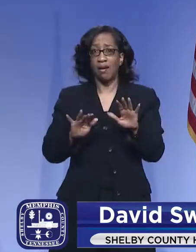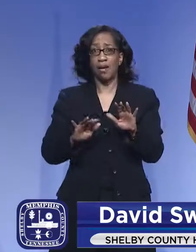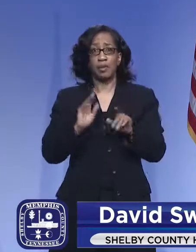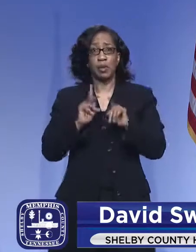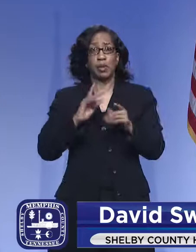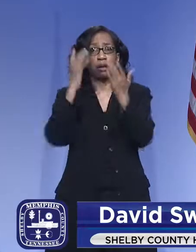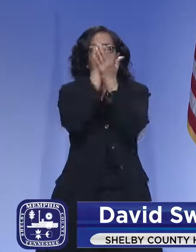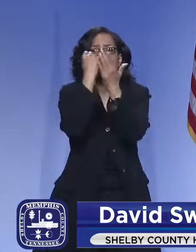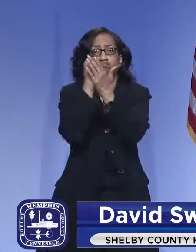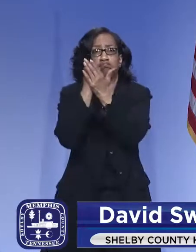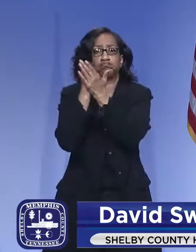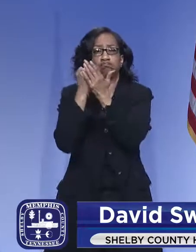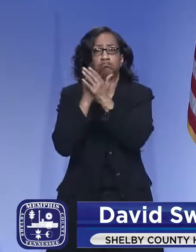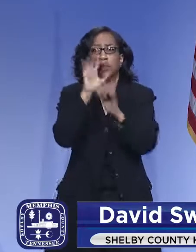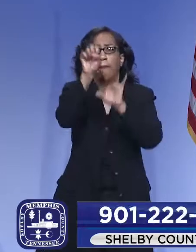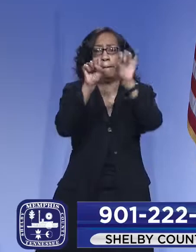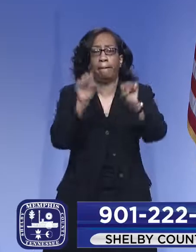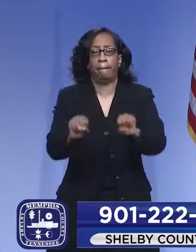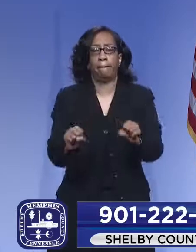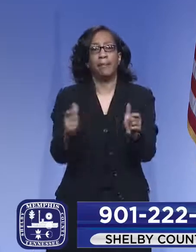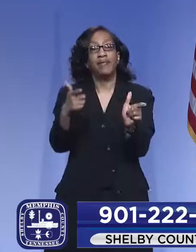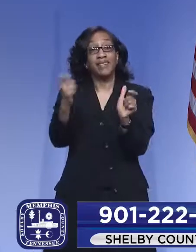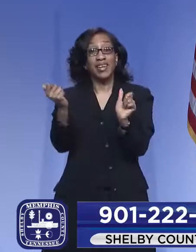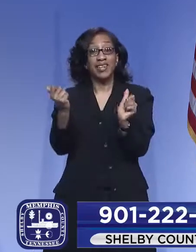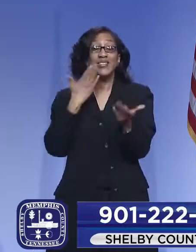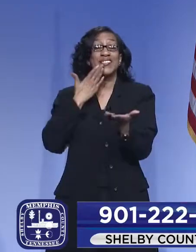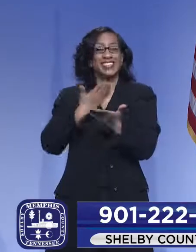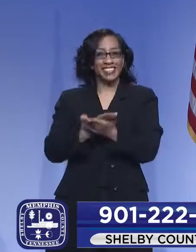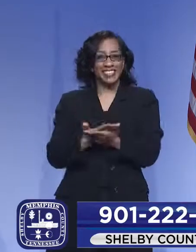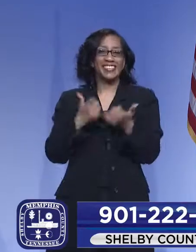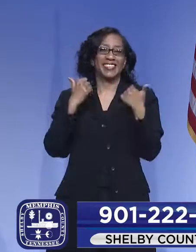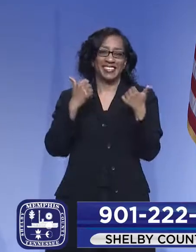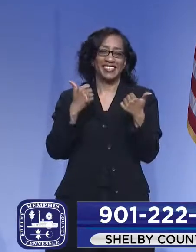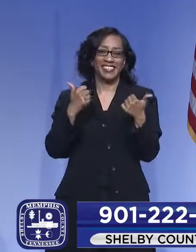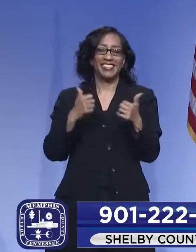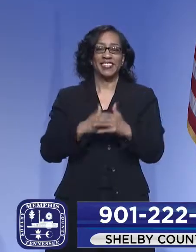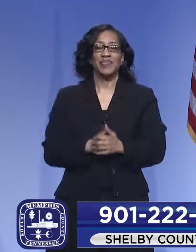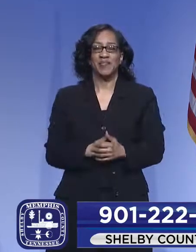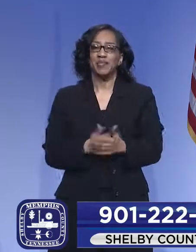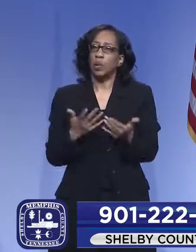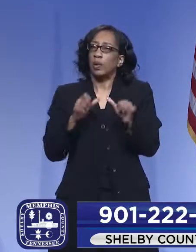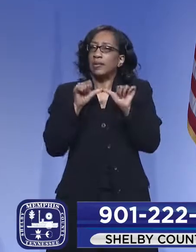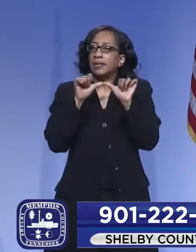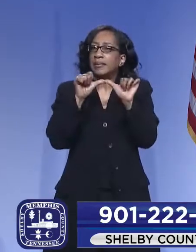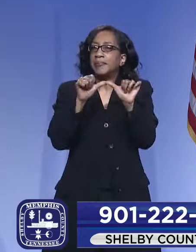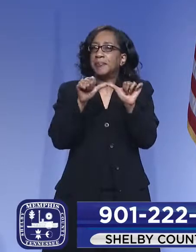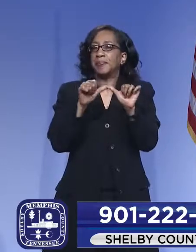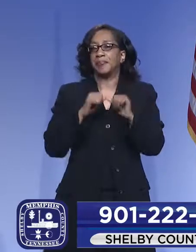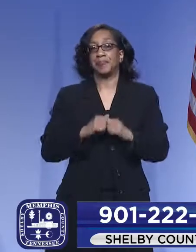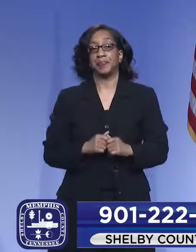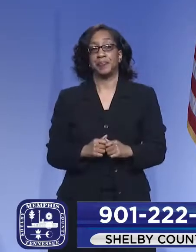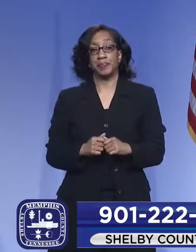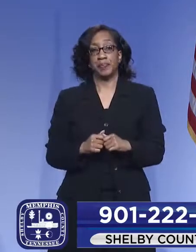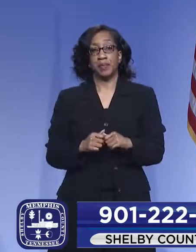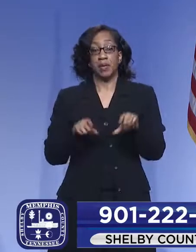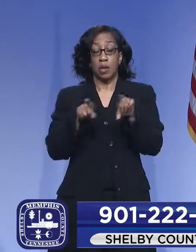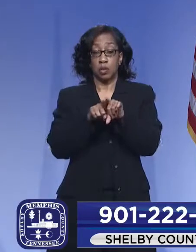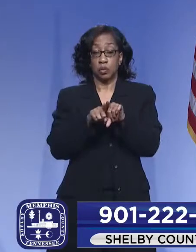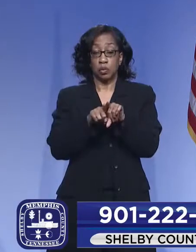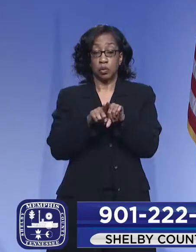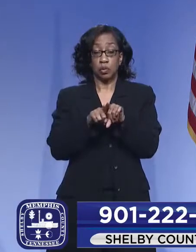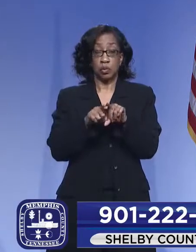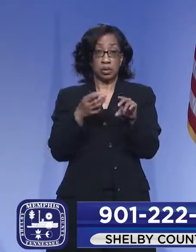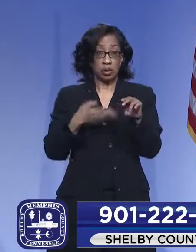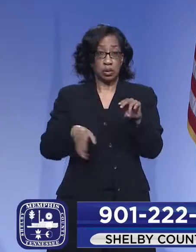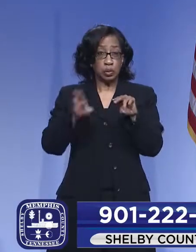up and taking it up rapidly. So that's a very good sign. And we want to maintain that. And the increased